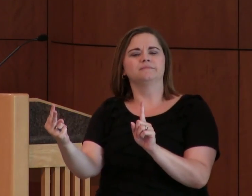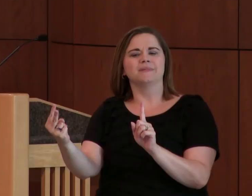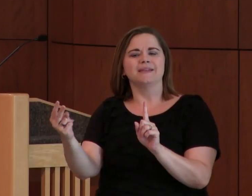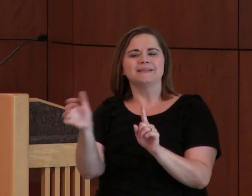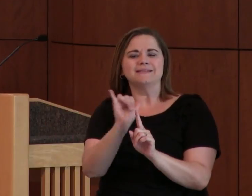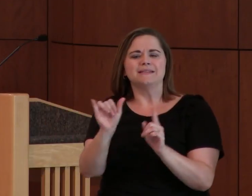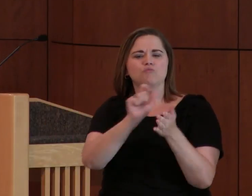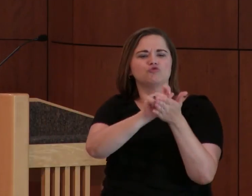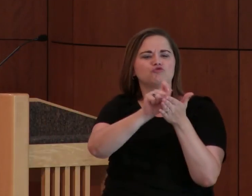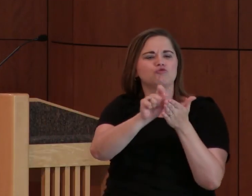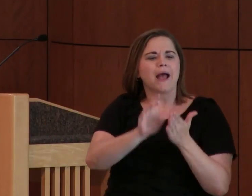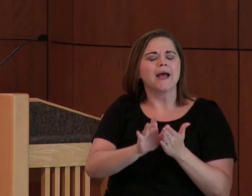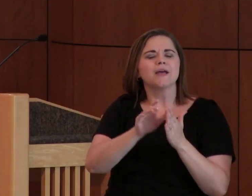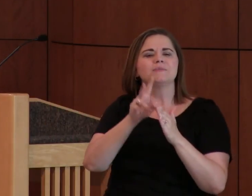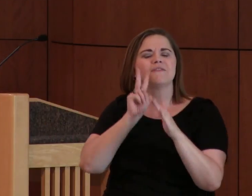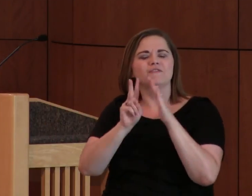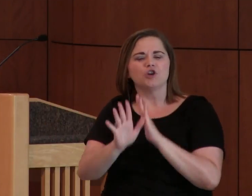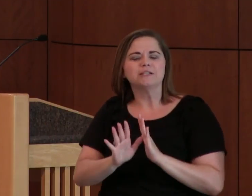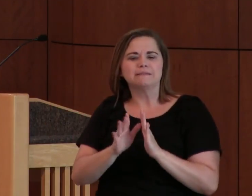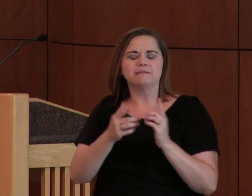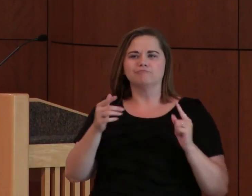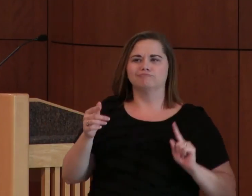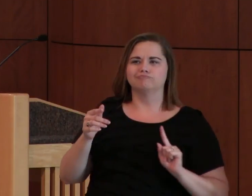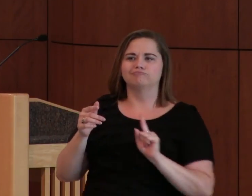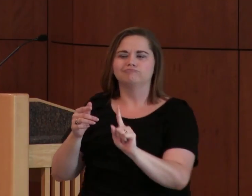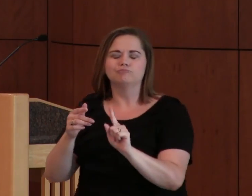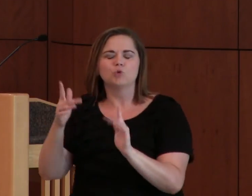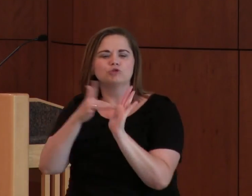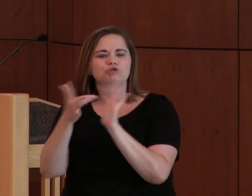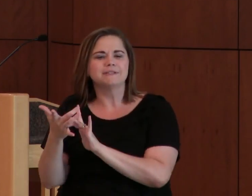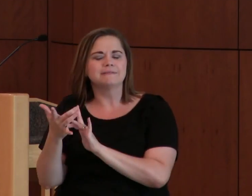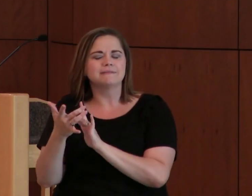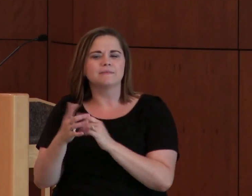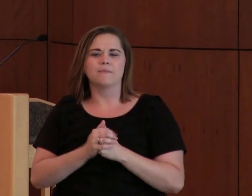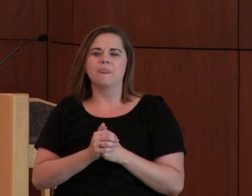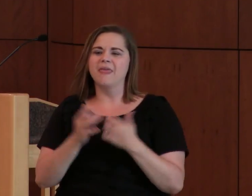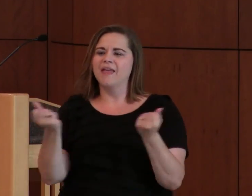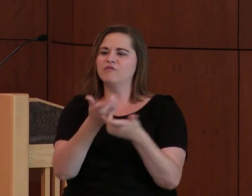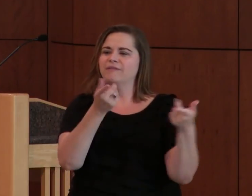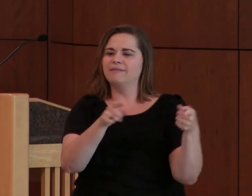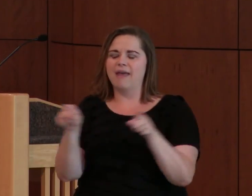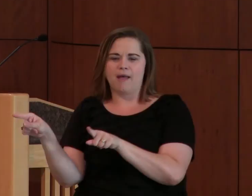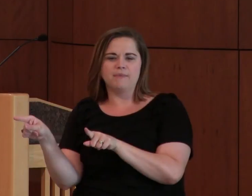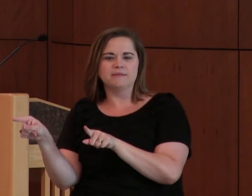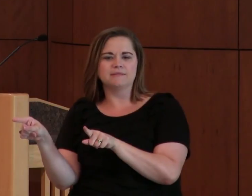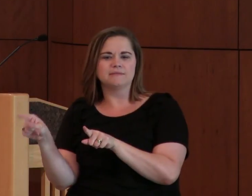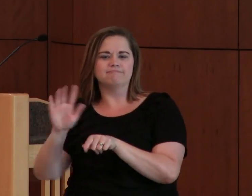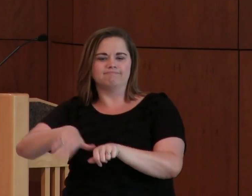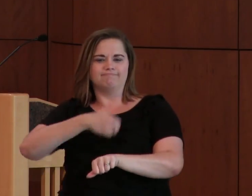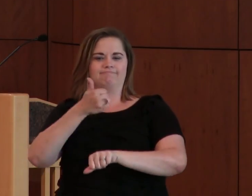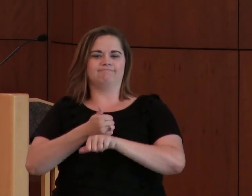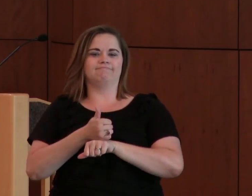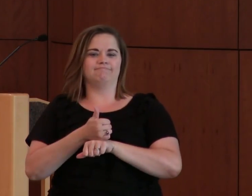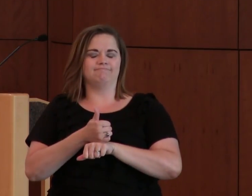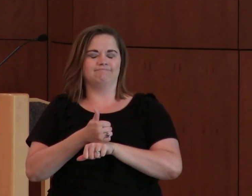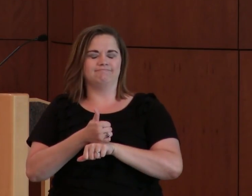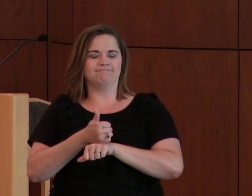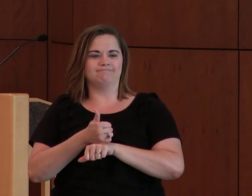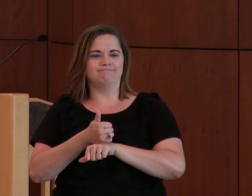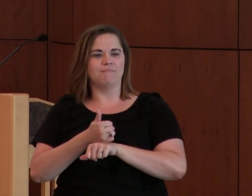are approaching Jesus on this day, that everything that is happening, they have set up to help move the